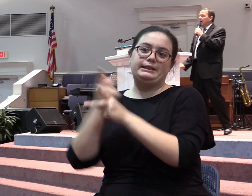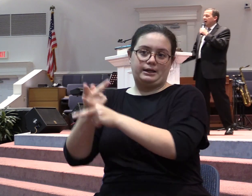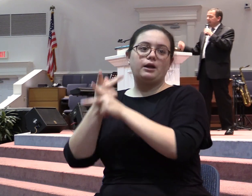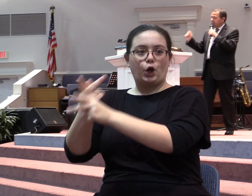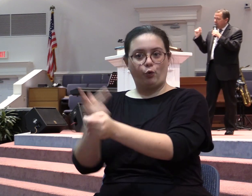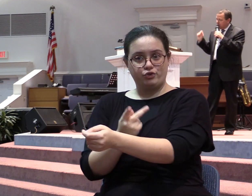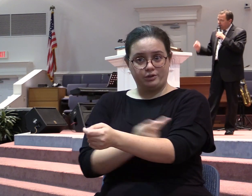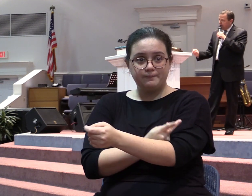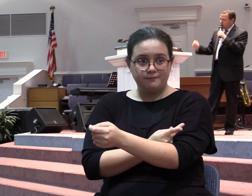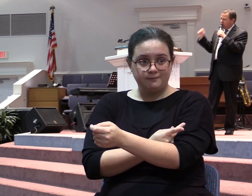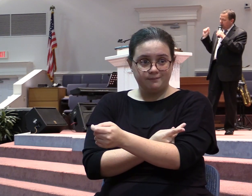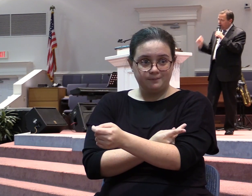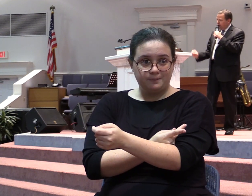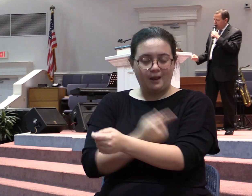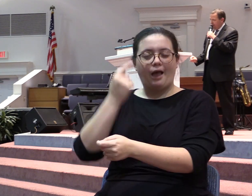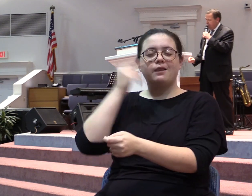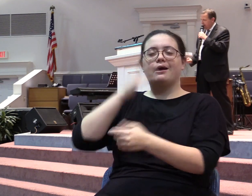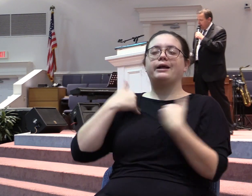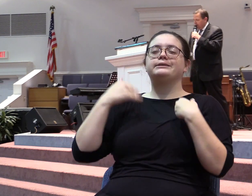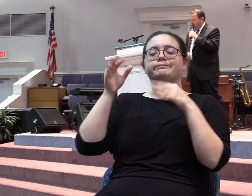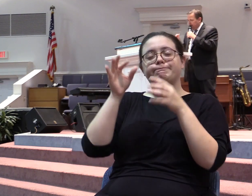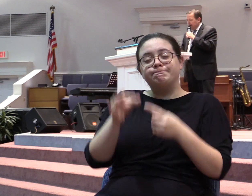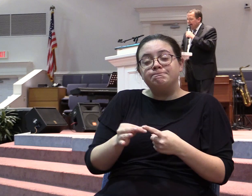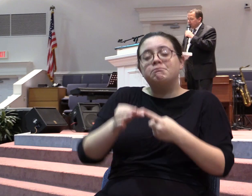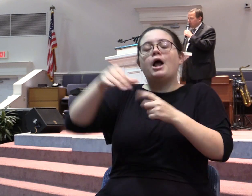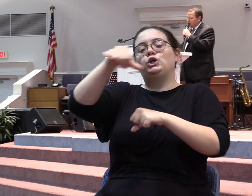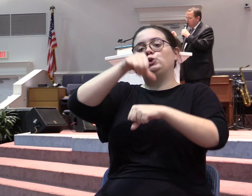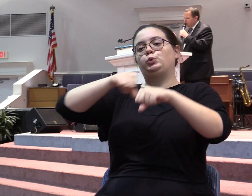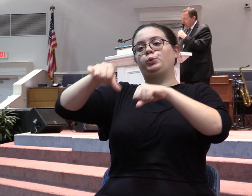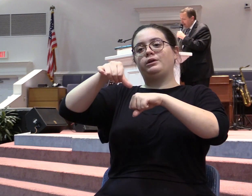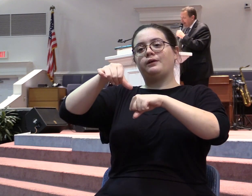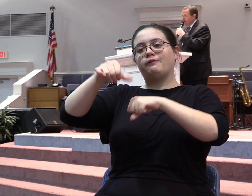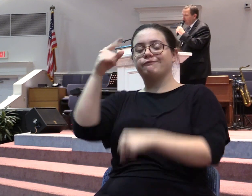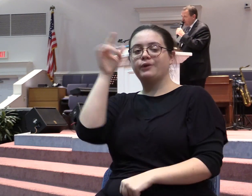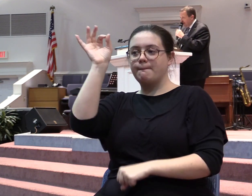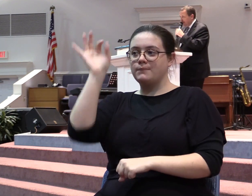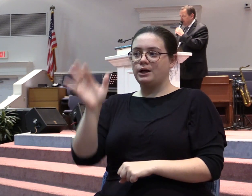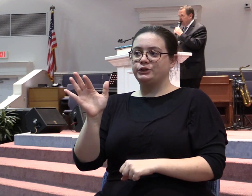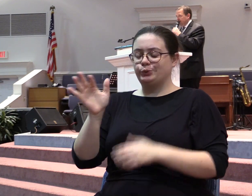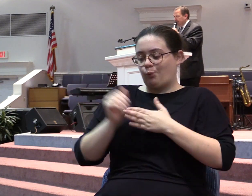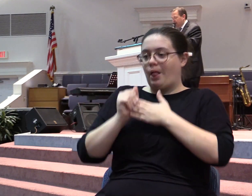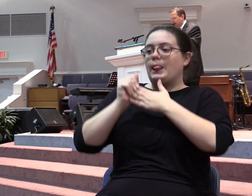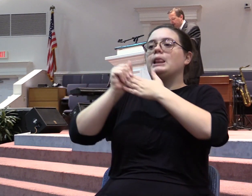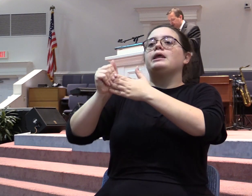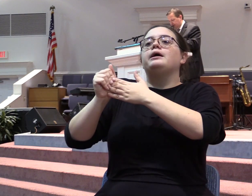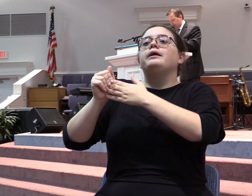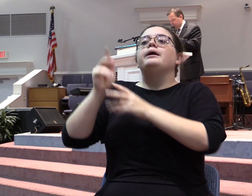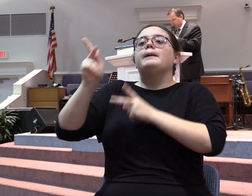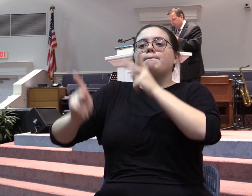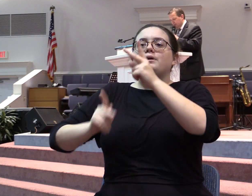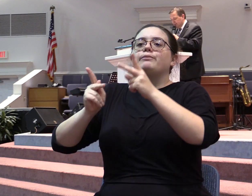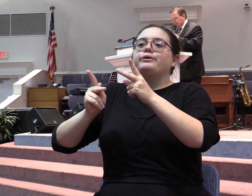that God has a special anointing for a pastor who will lead the sheep that God gives